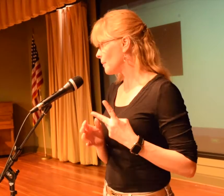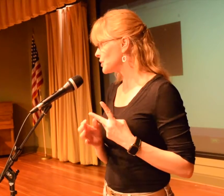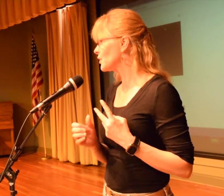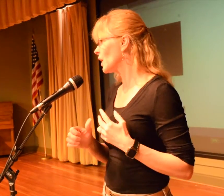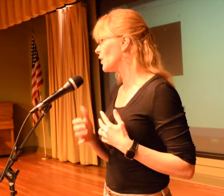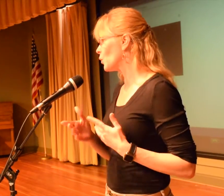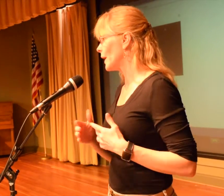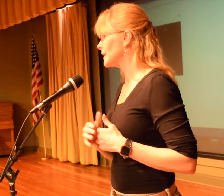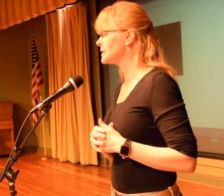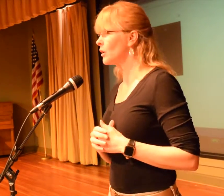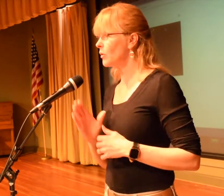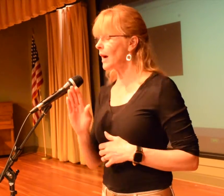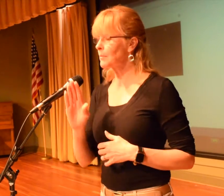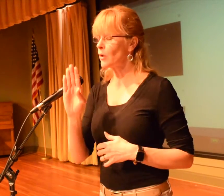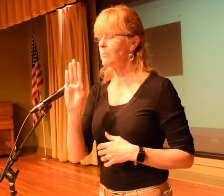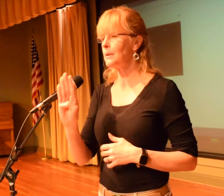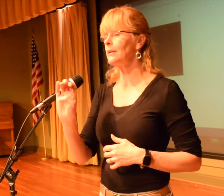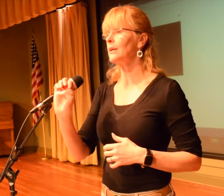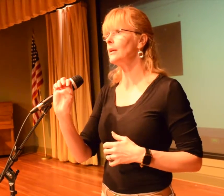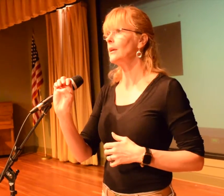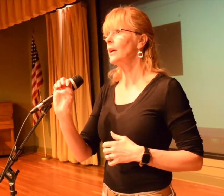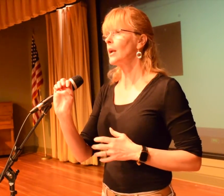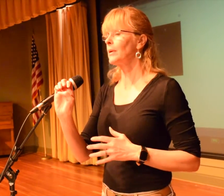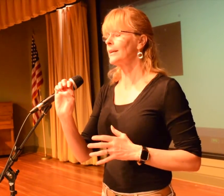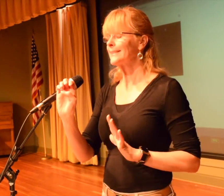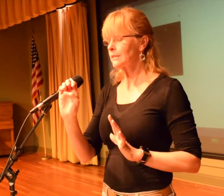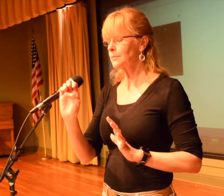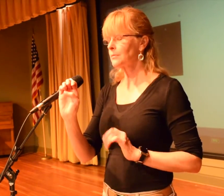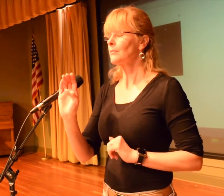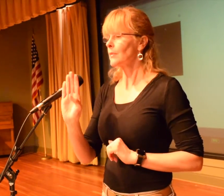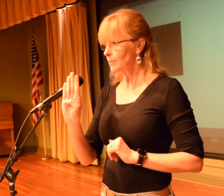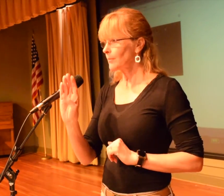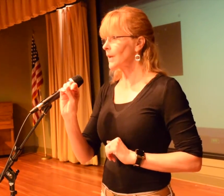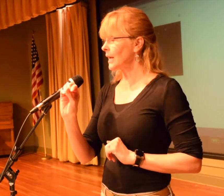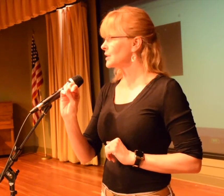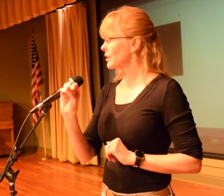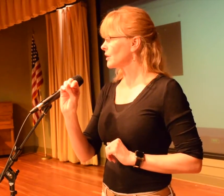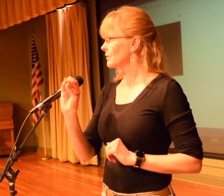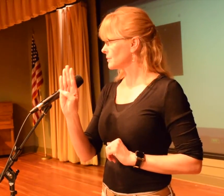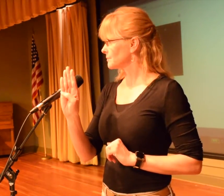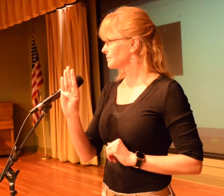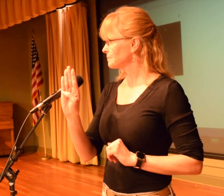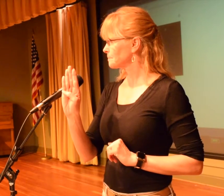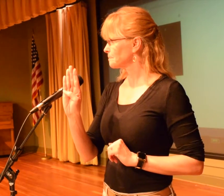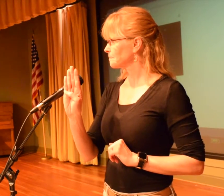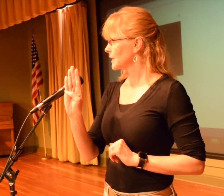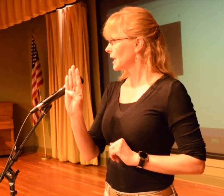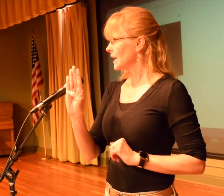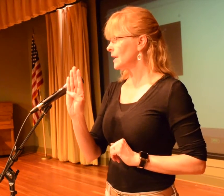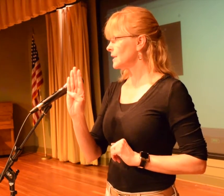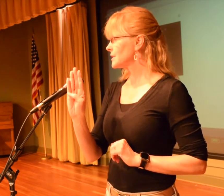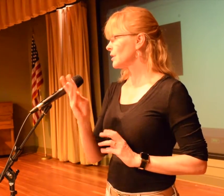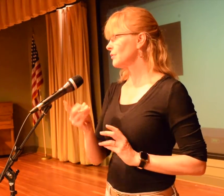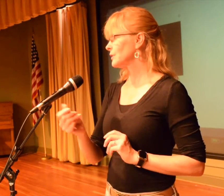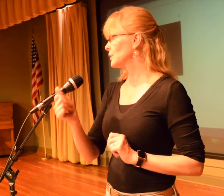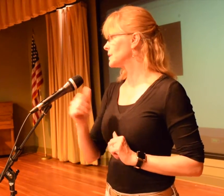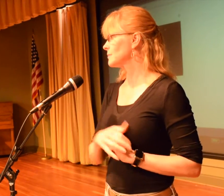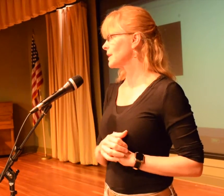option. There are other ways. So I'm going B-E, and I'm like, and I start over. It's so fluid sometimes.